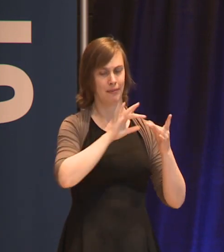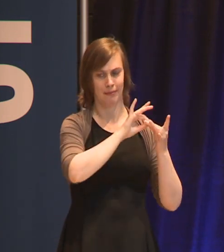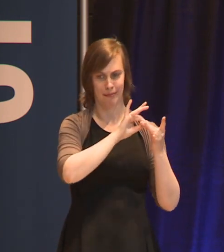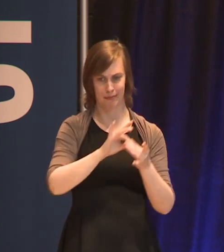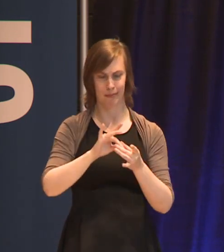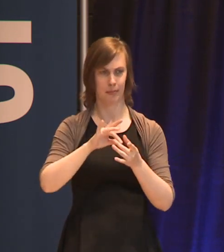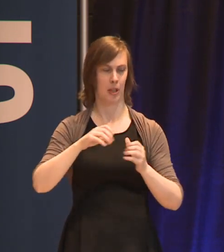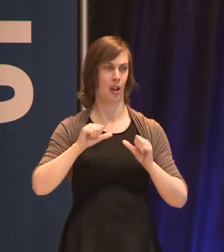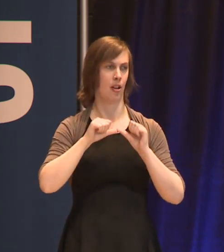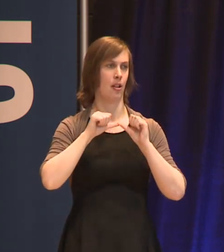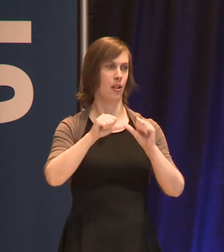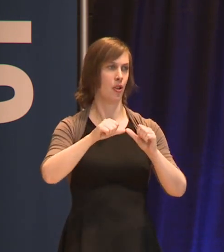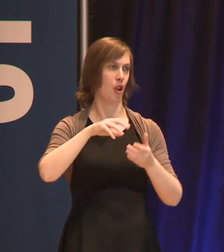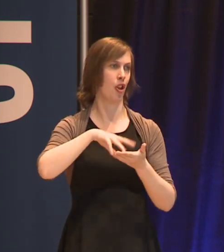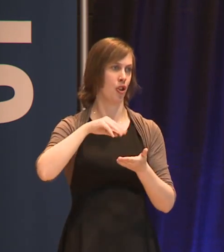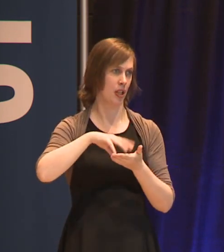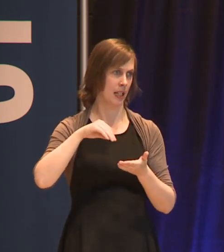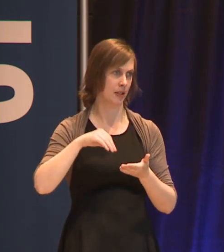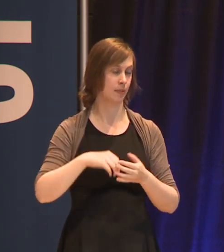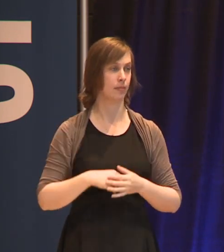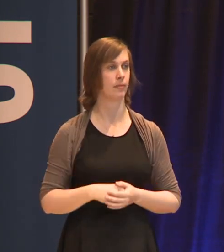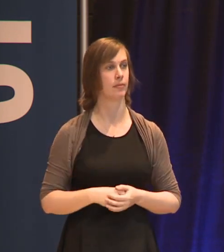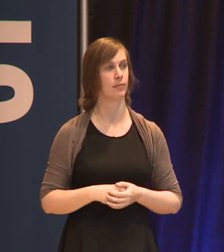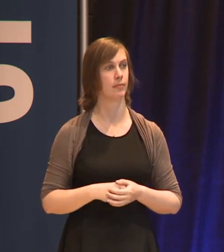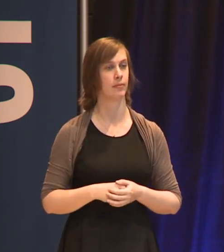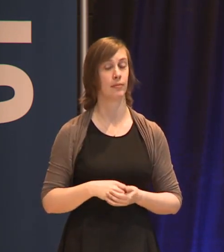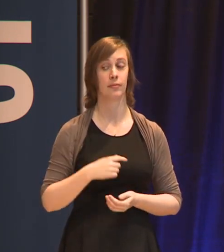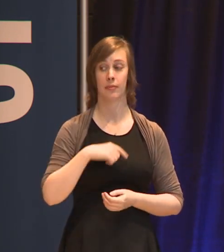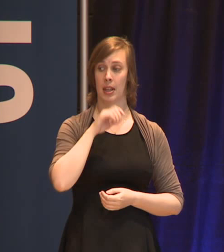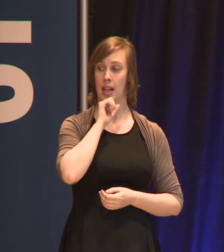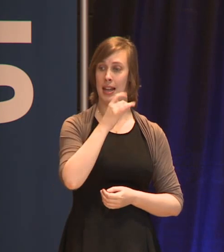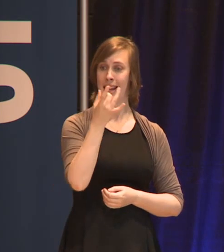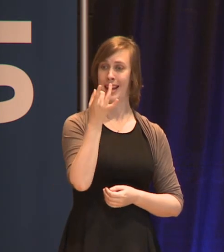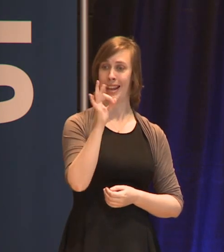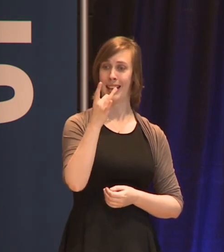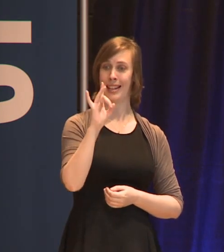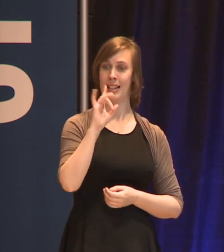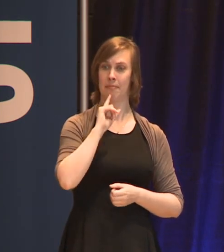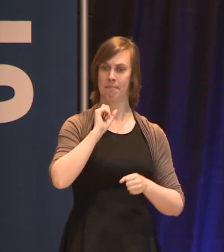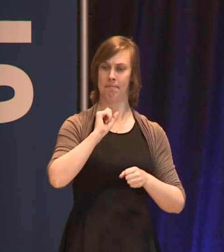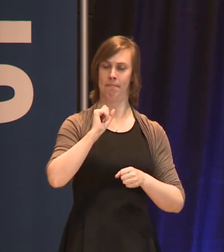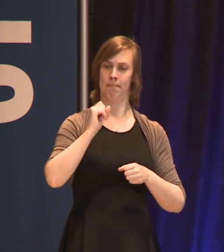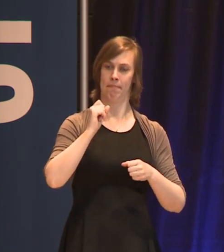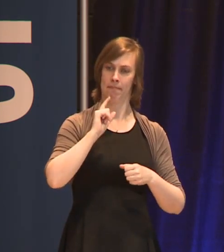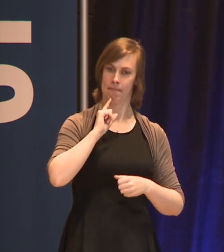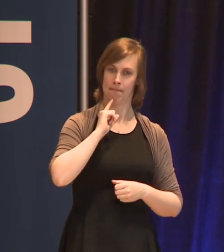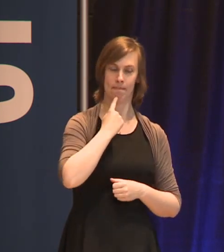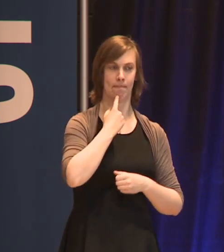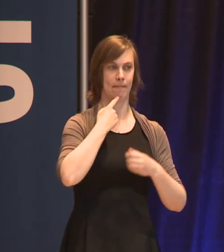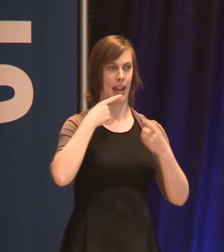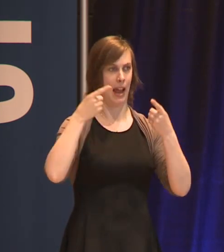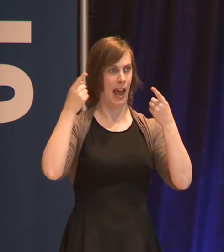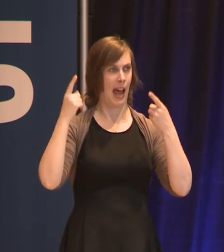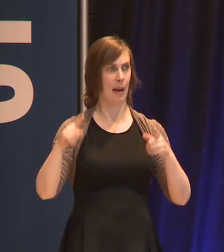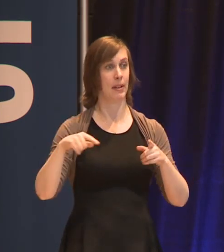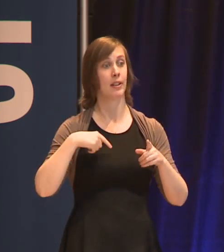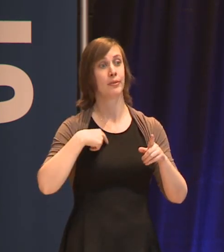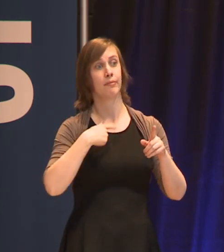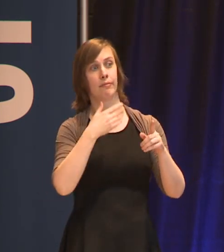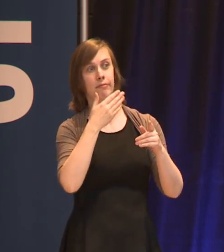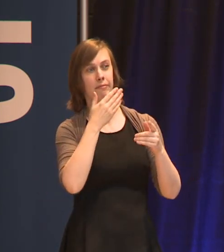18 years old, I was in a very serious single-car accident on an old country road by our cottage near